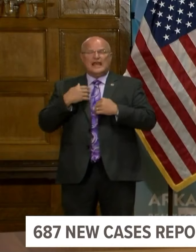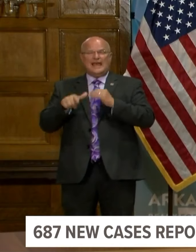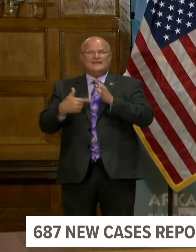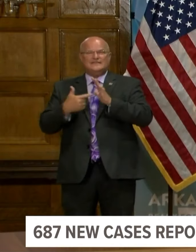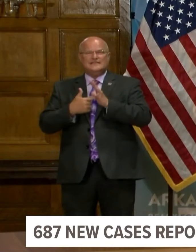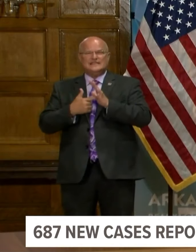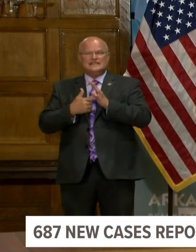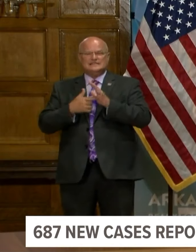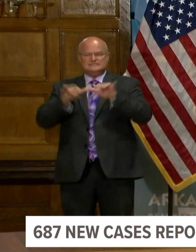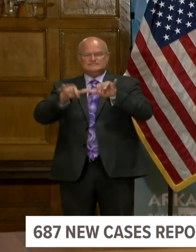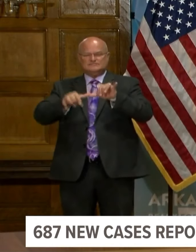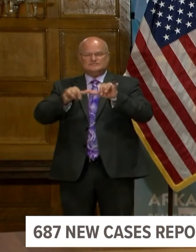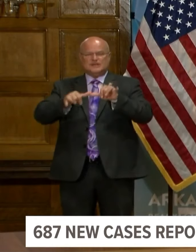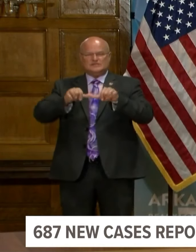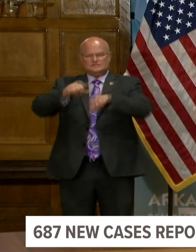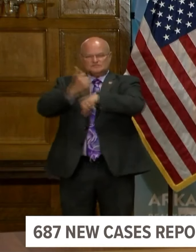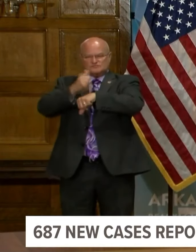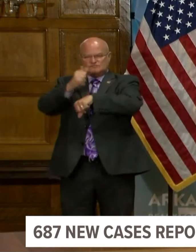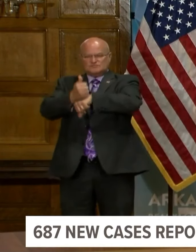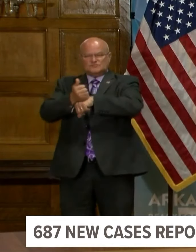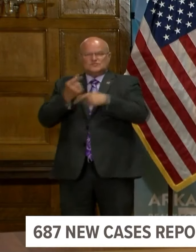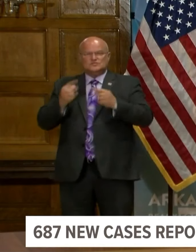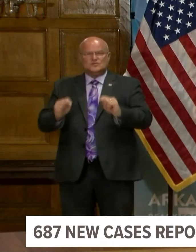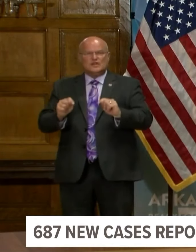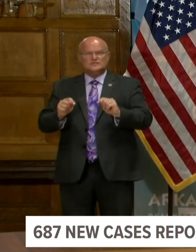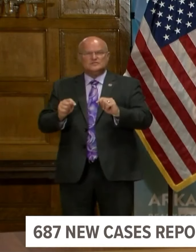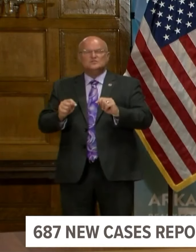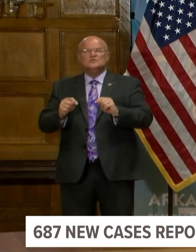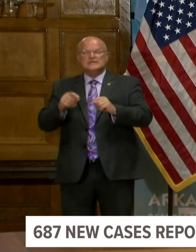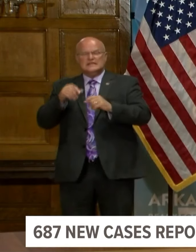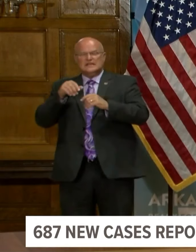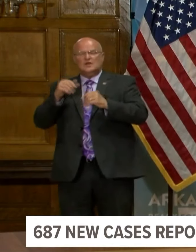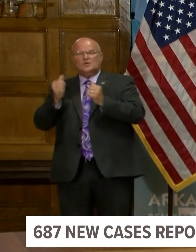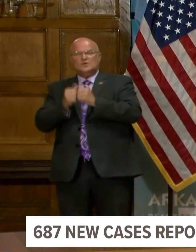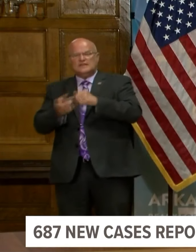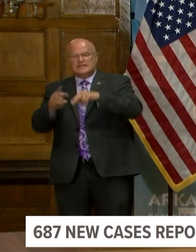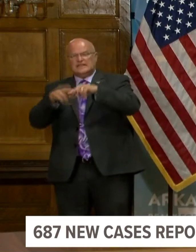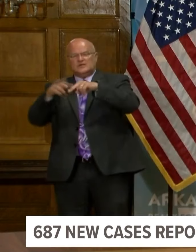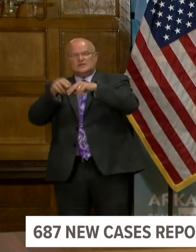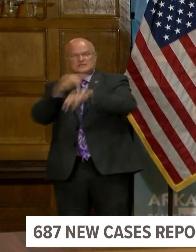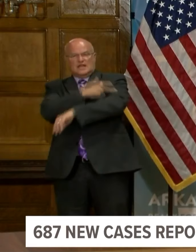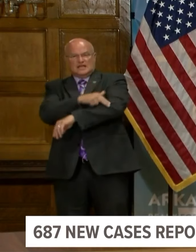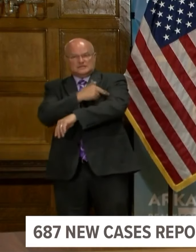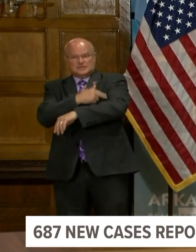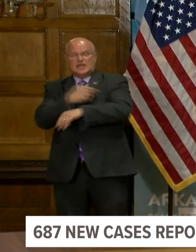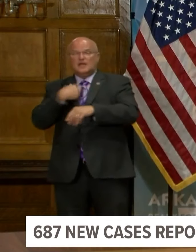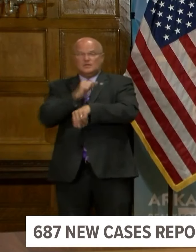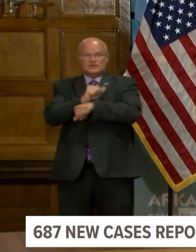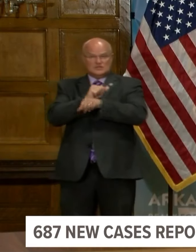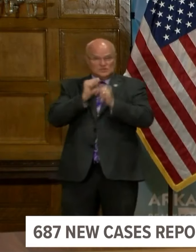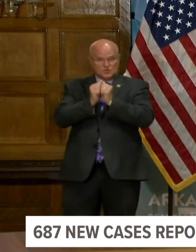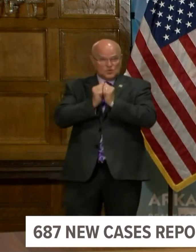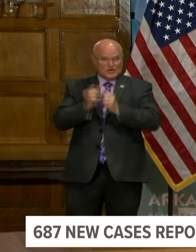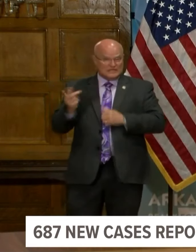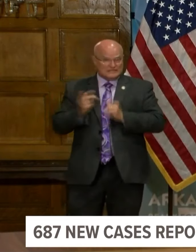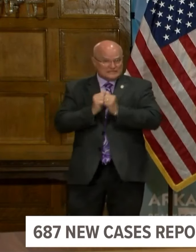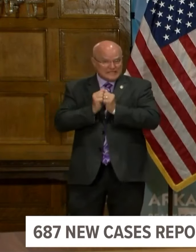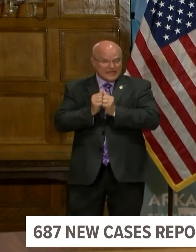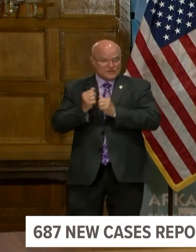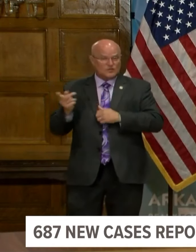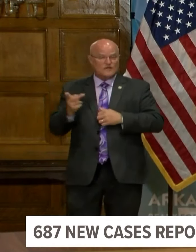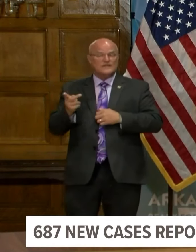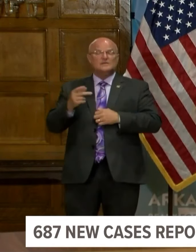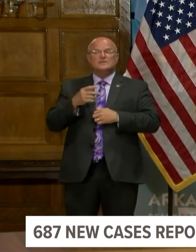these mechanisms to try and accommodate increased hospitalizations. We'll keep working with them. If they start to